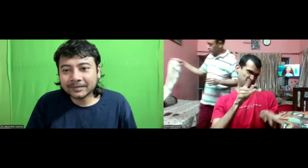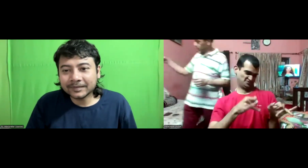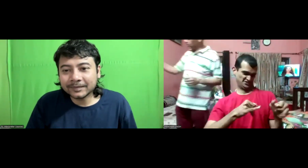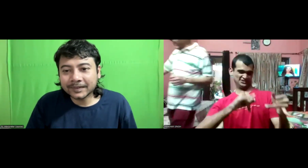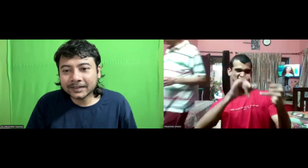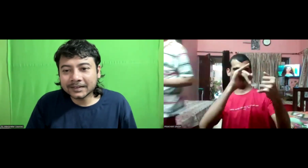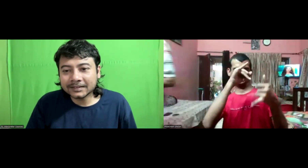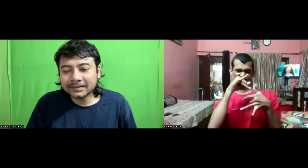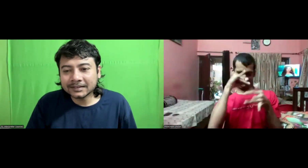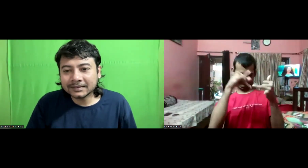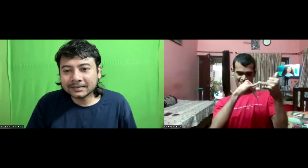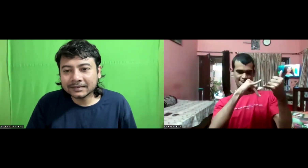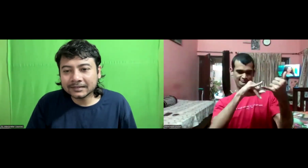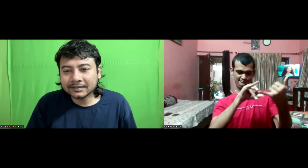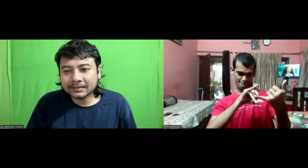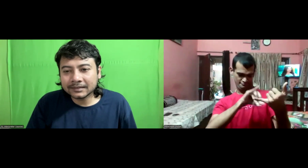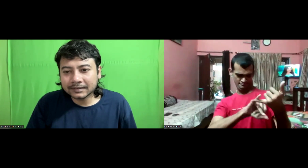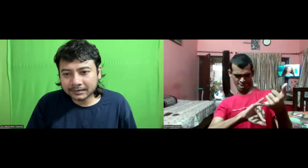Yeah, please.